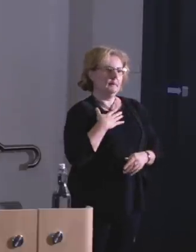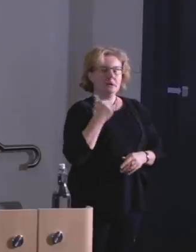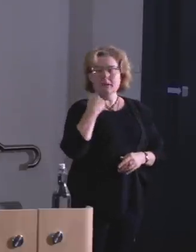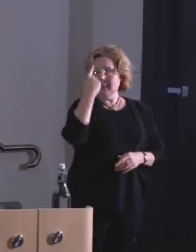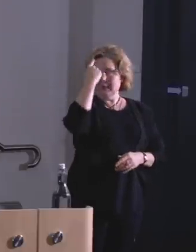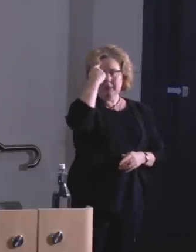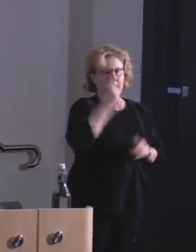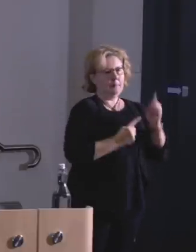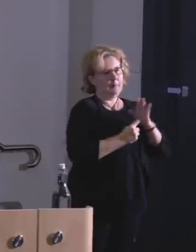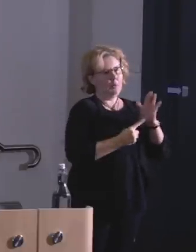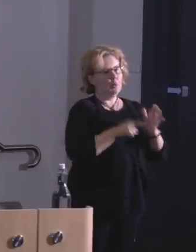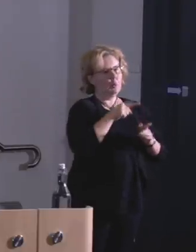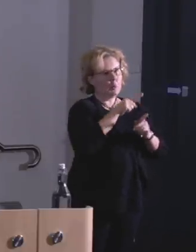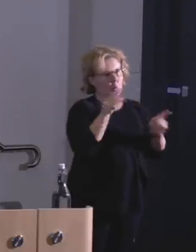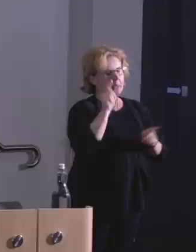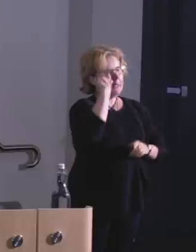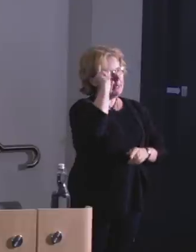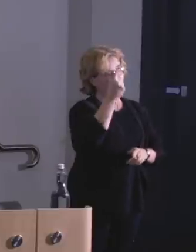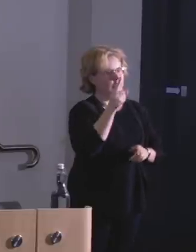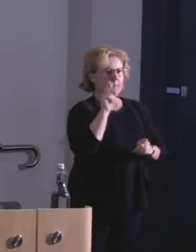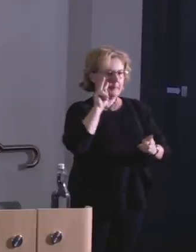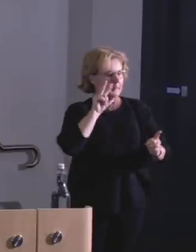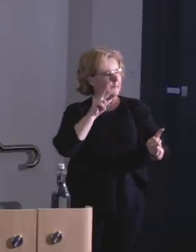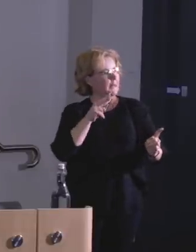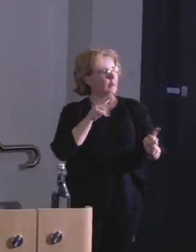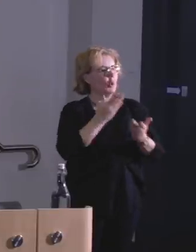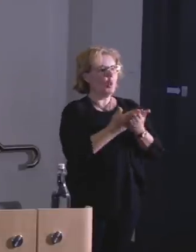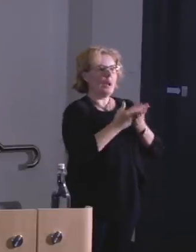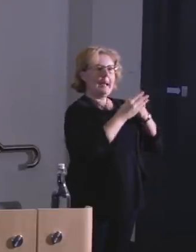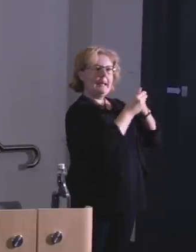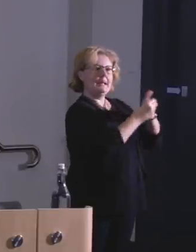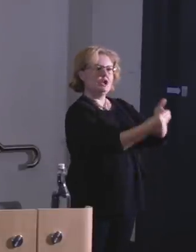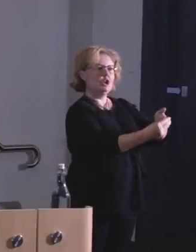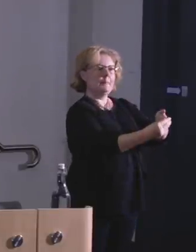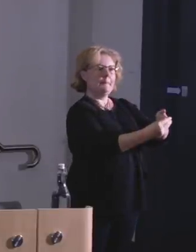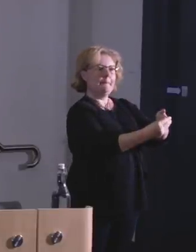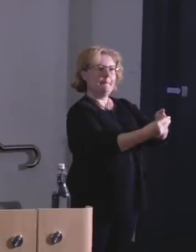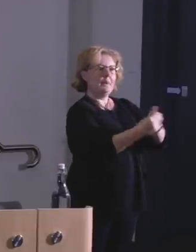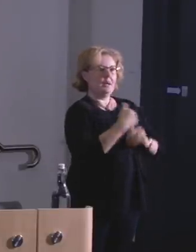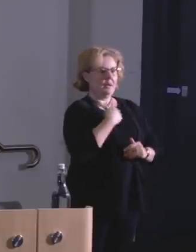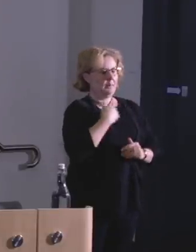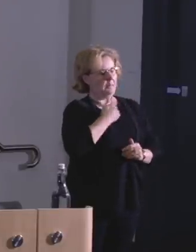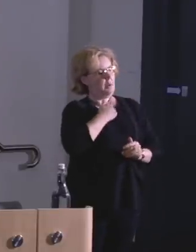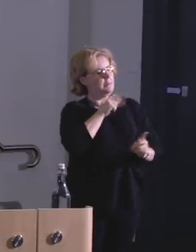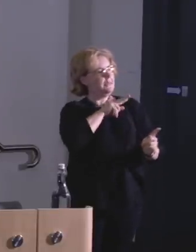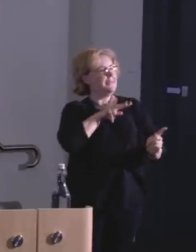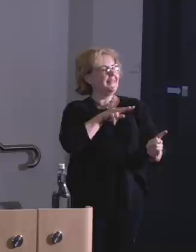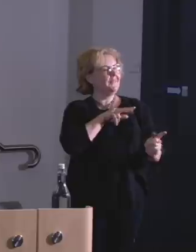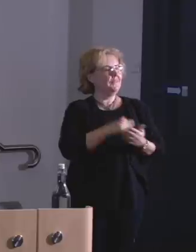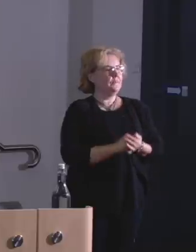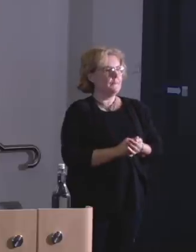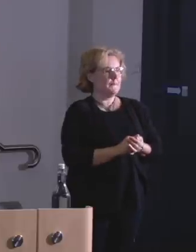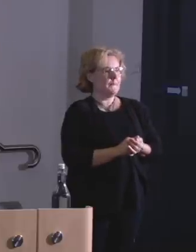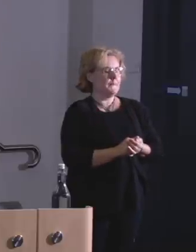important that you understand the perspective on leadership that I have. You will have